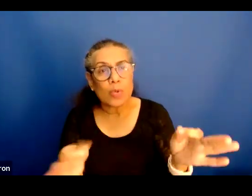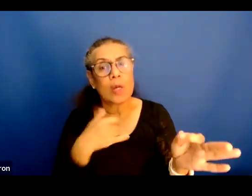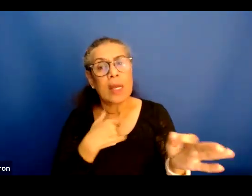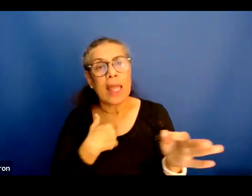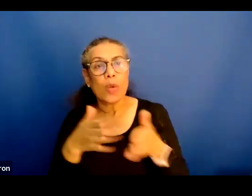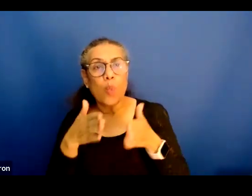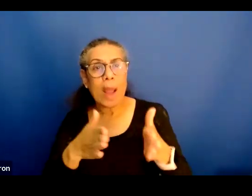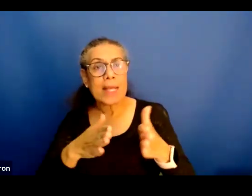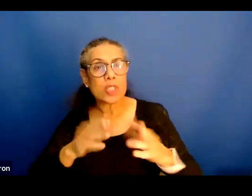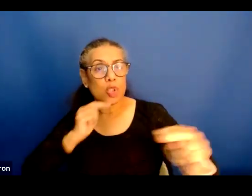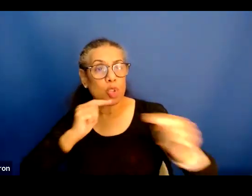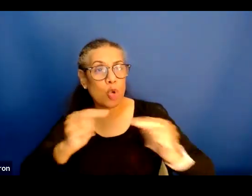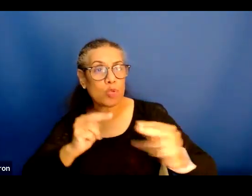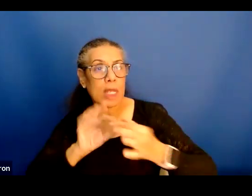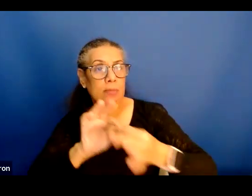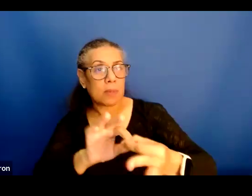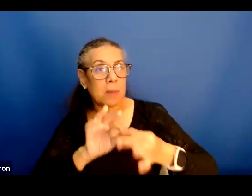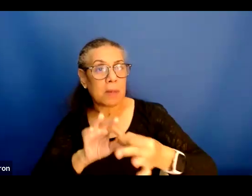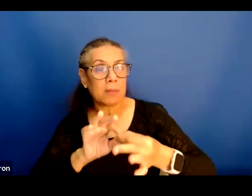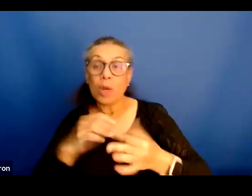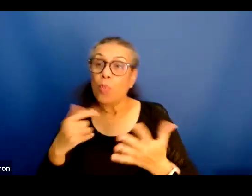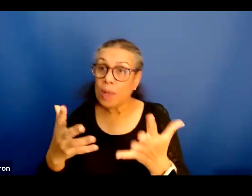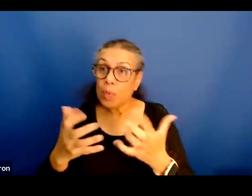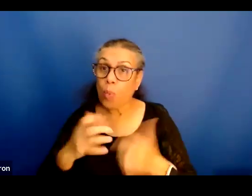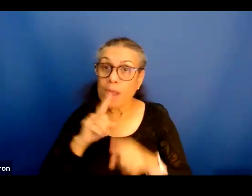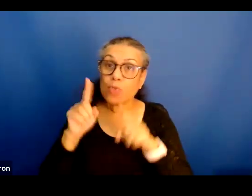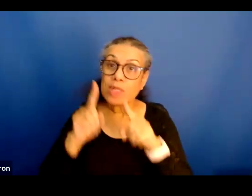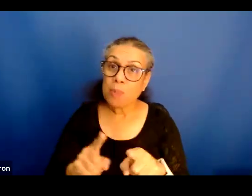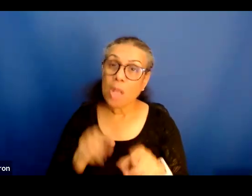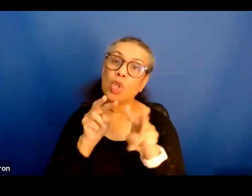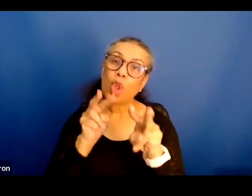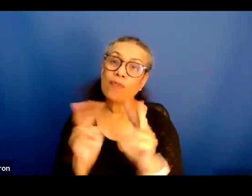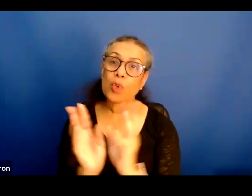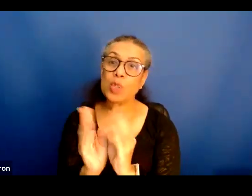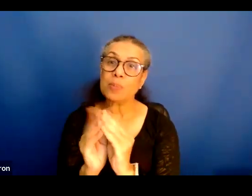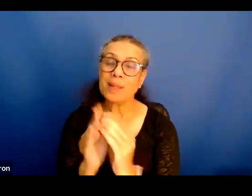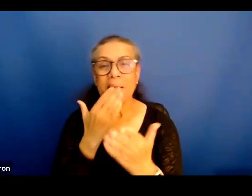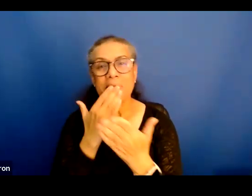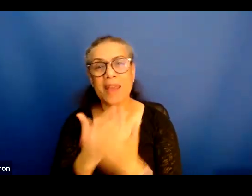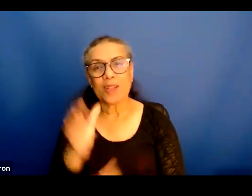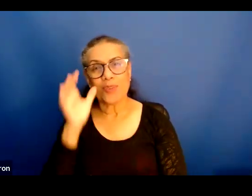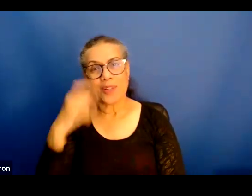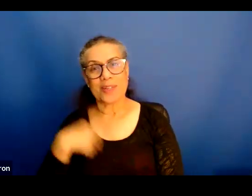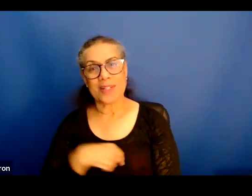to collaborate. We would still welcome a response and a meeting. Thank you for your attention. Thank